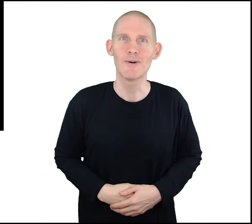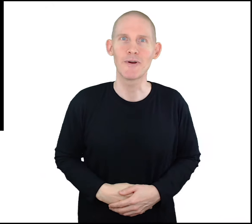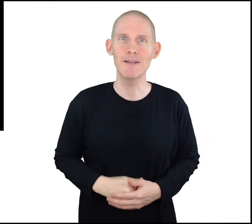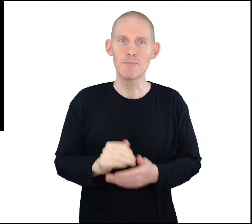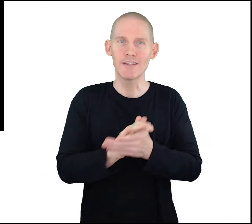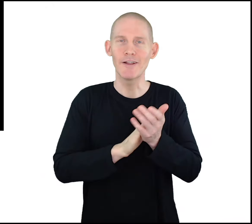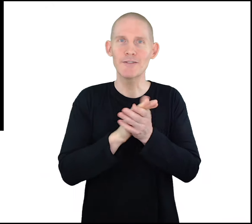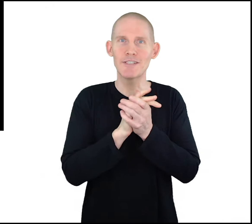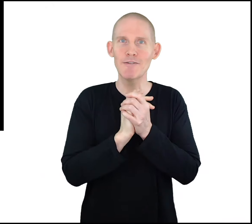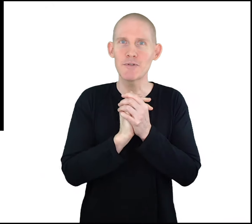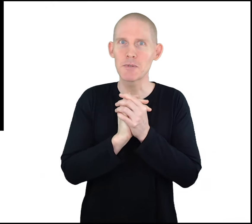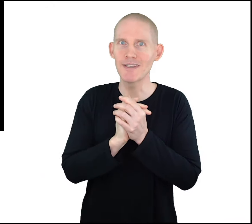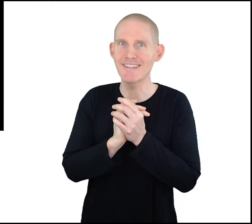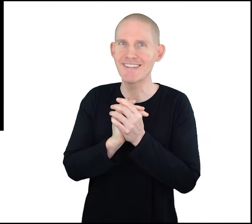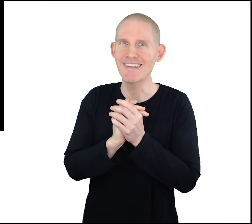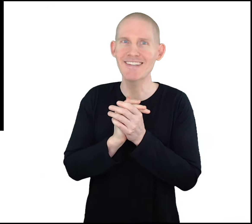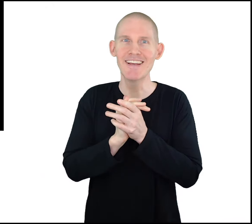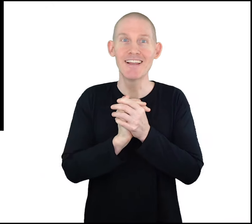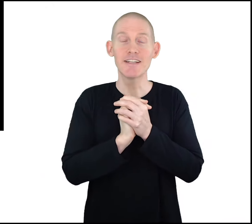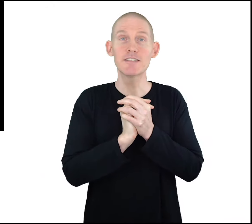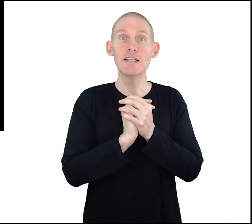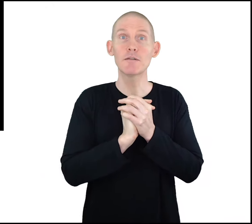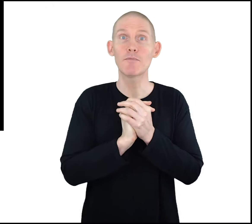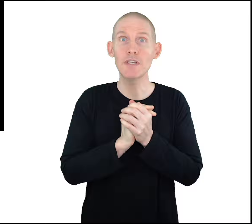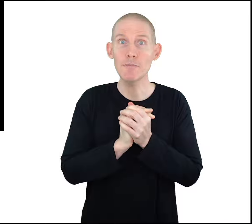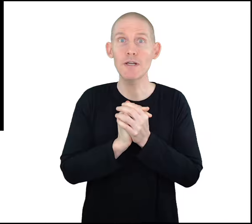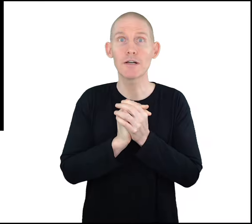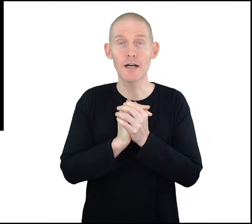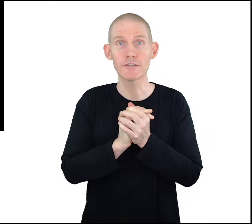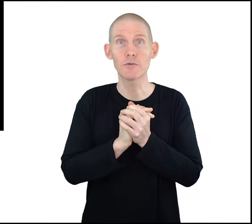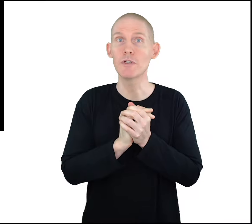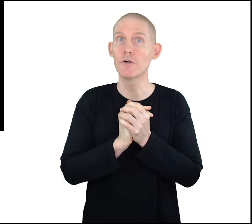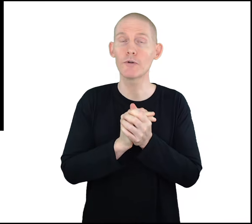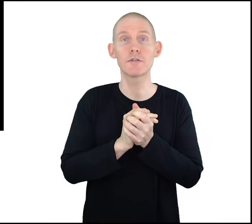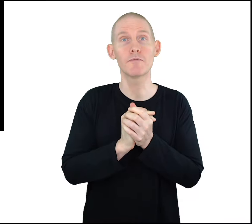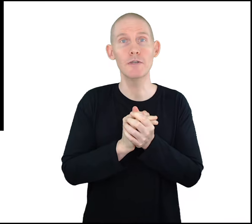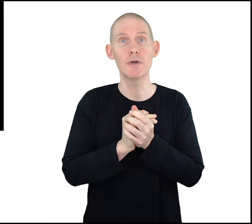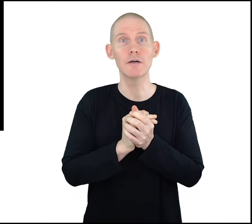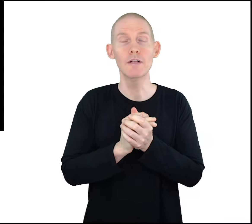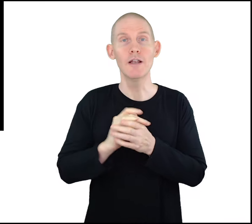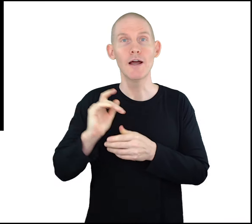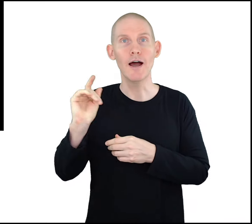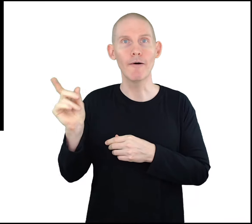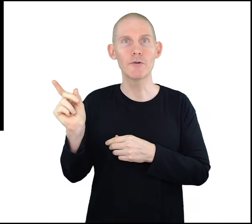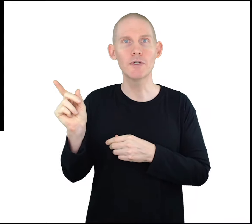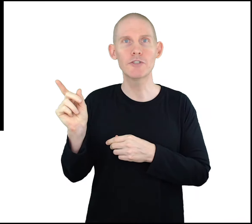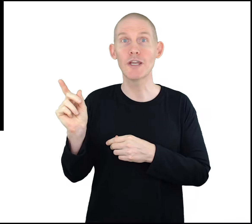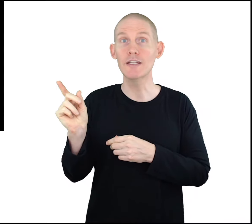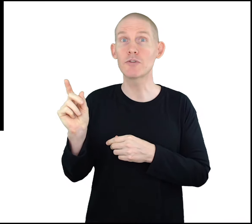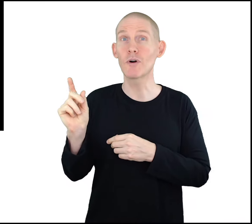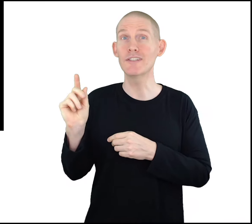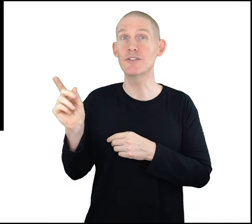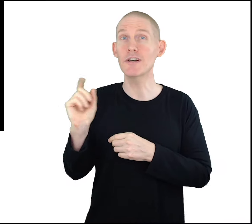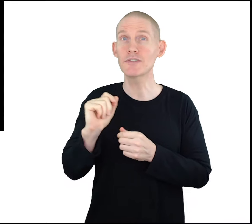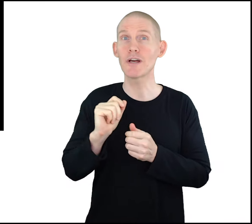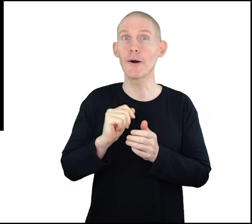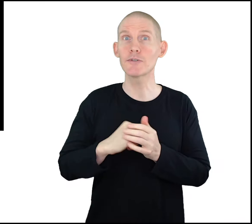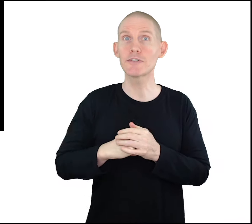Okay, now let's see if you were listening. Let's say it's a female cousin. We know it's a female. How would we change or adjust our